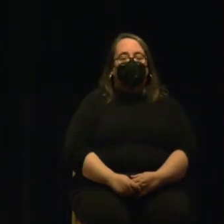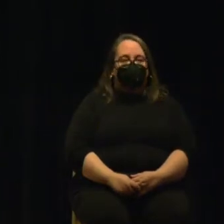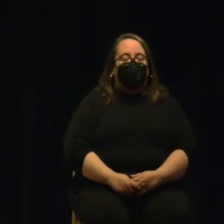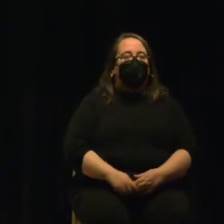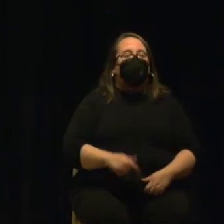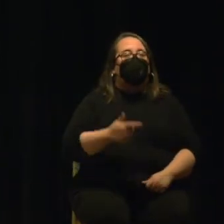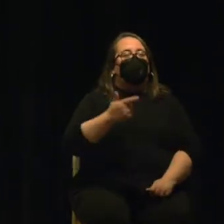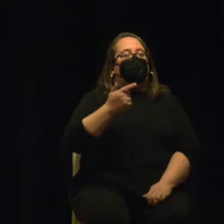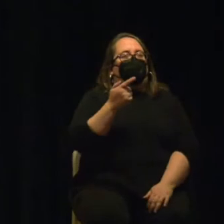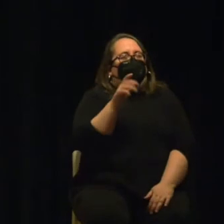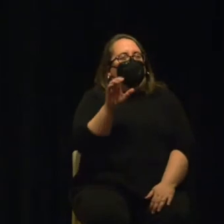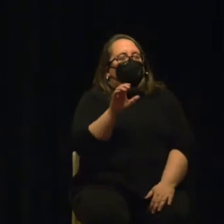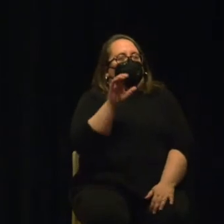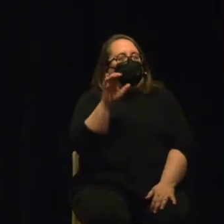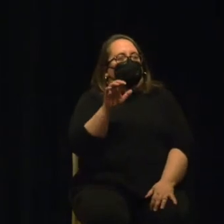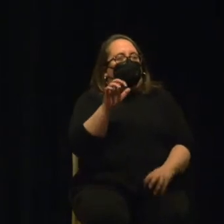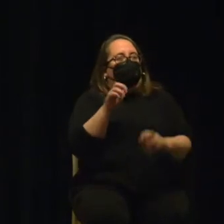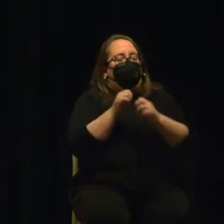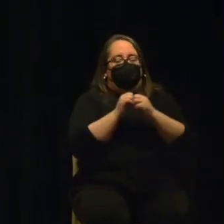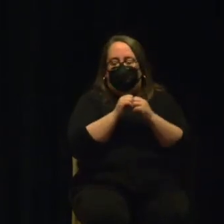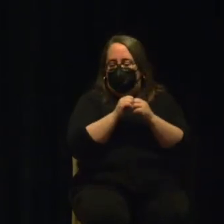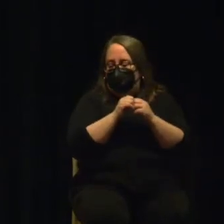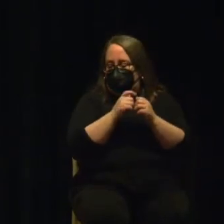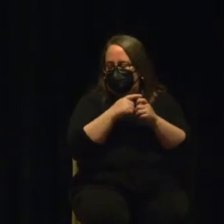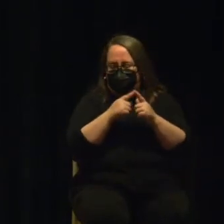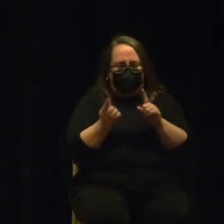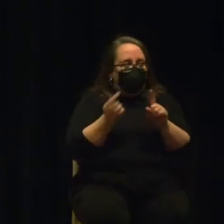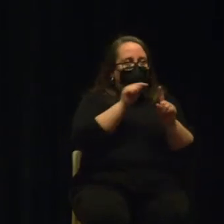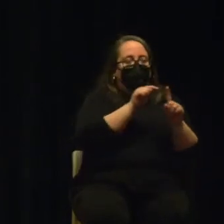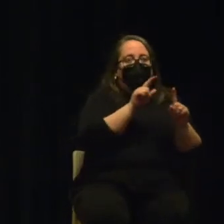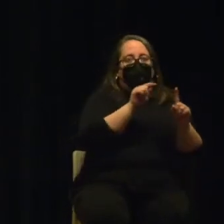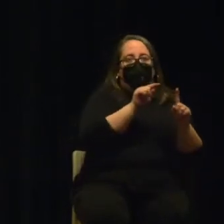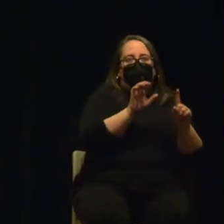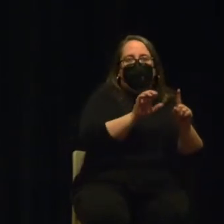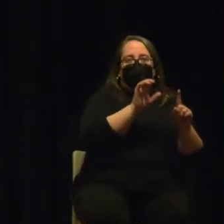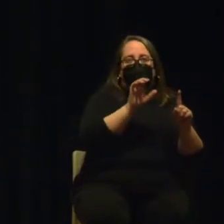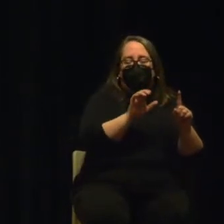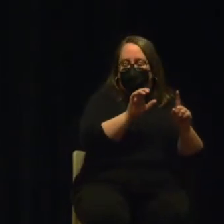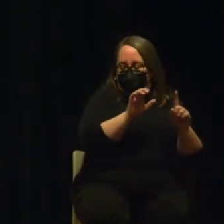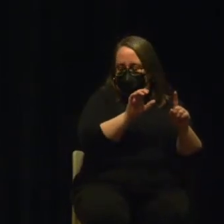athlete. In the turn of the 20th century, right? As soon as I